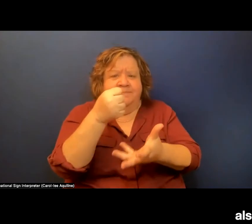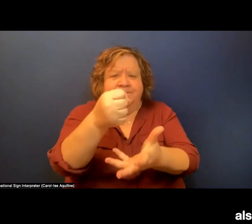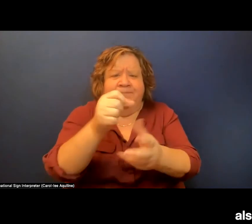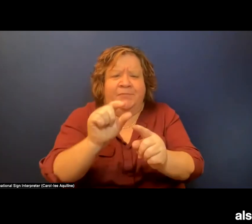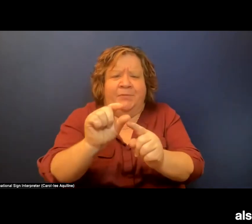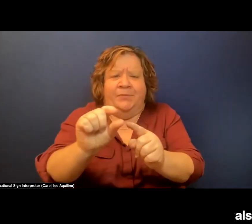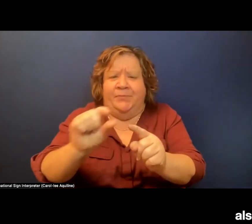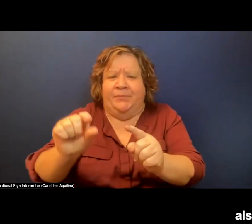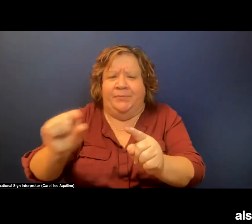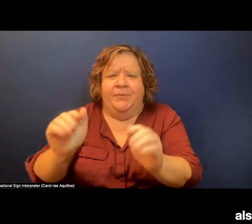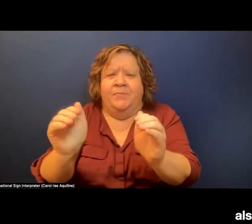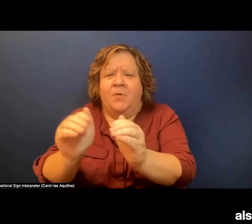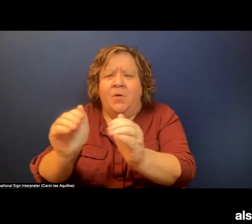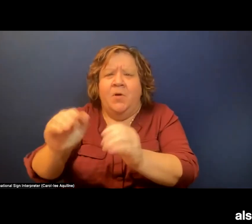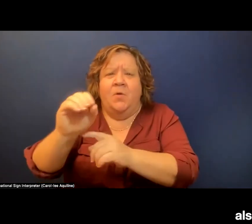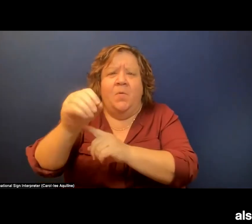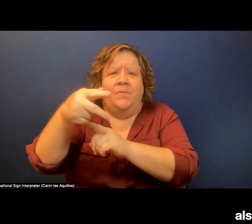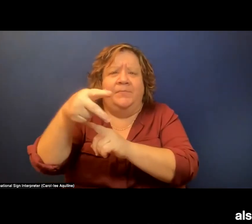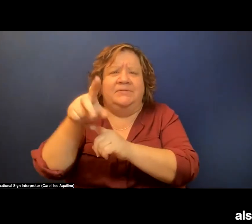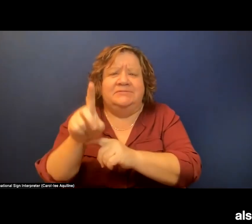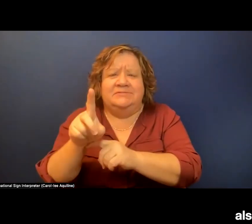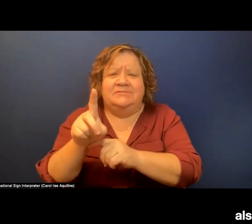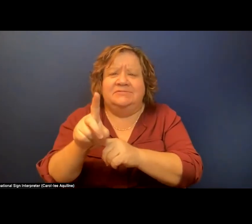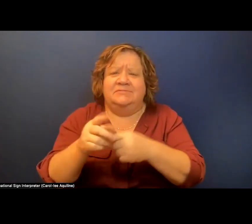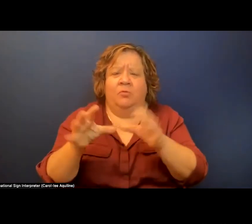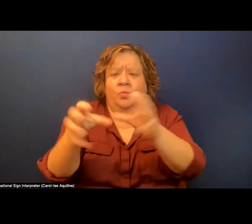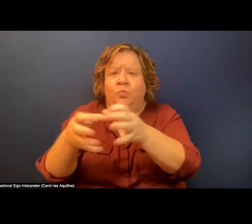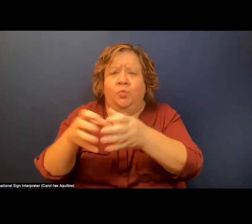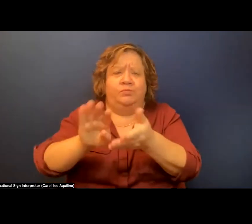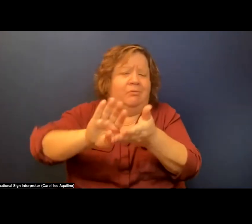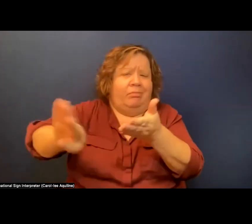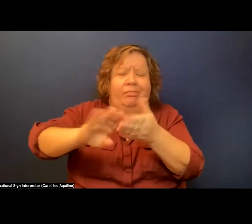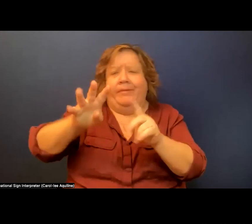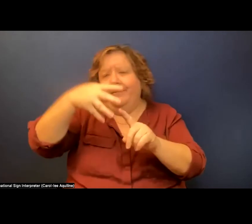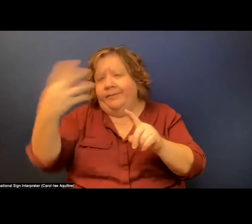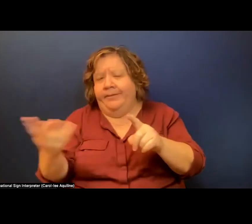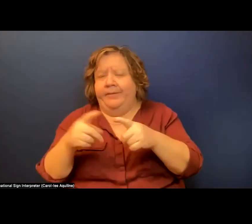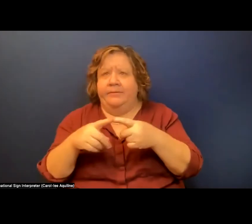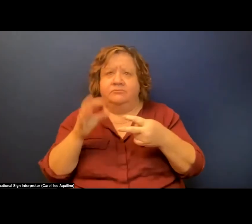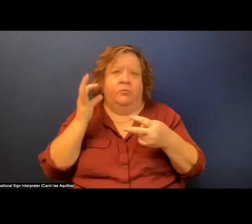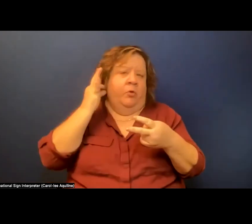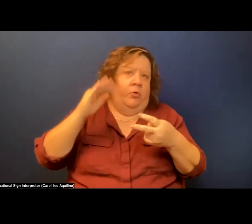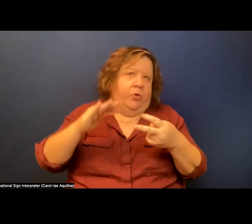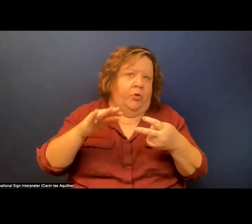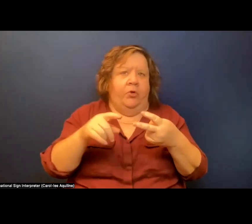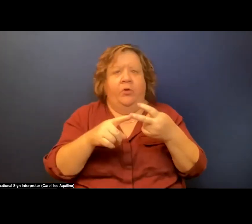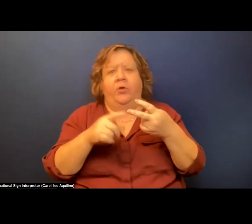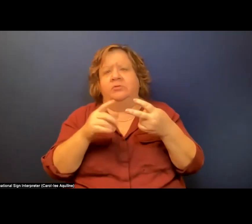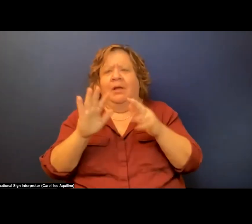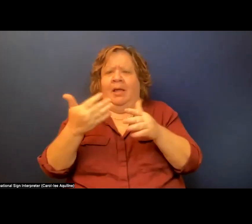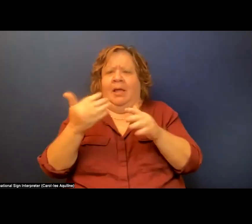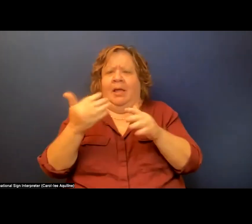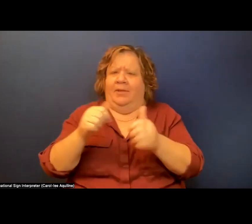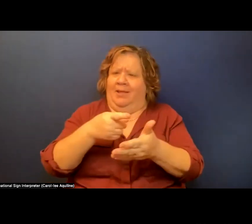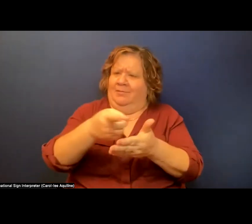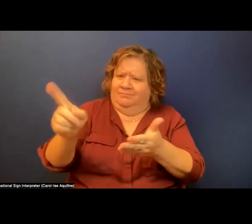persons, also access funding and benefit from your strategies? So that's your question. I'll just ask the OPD